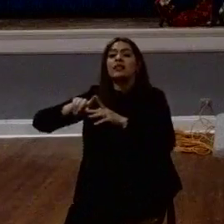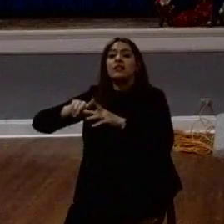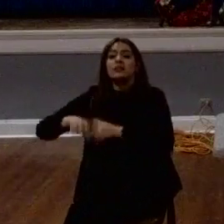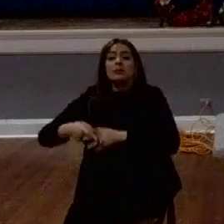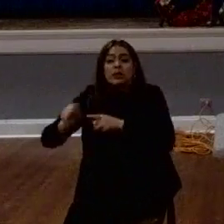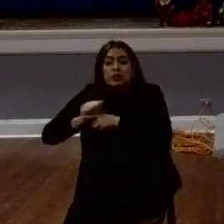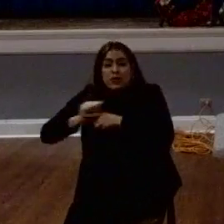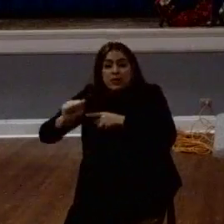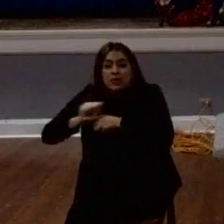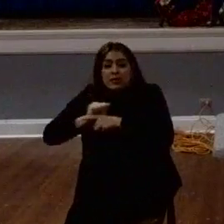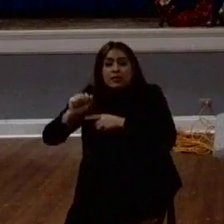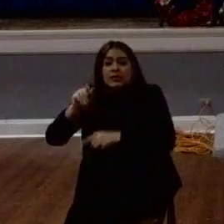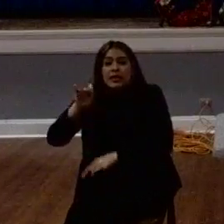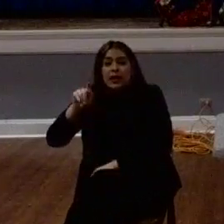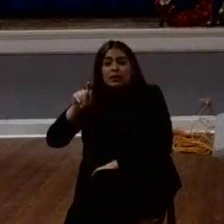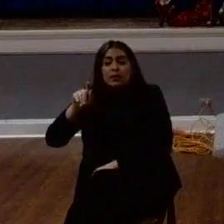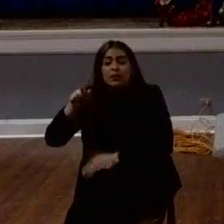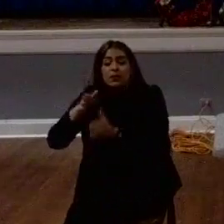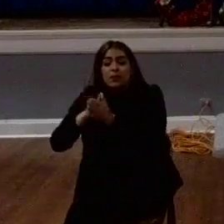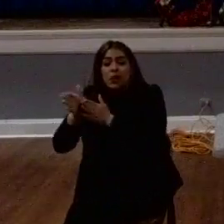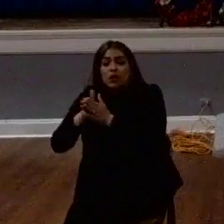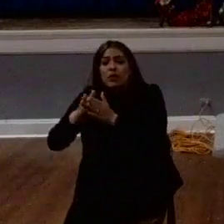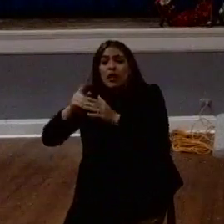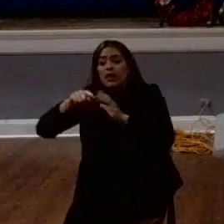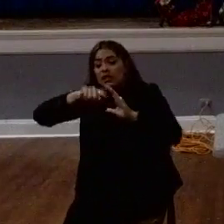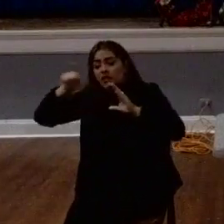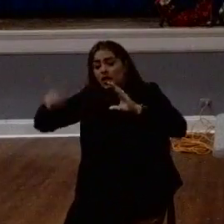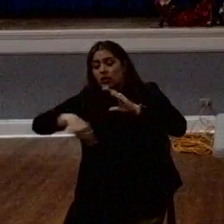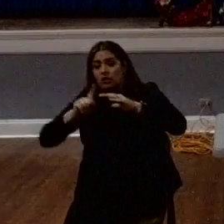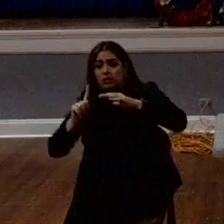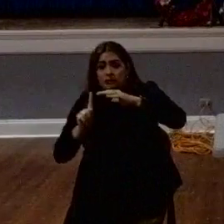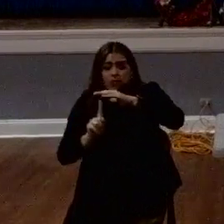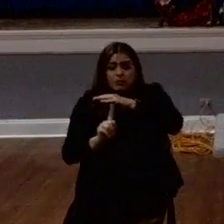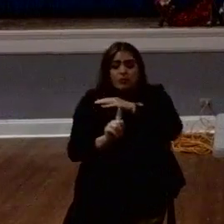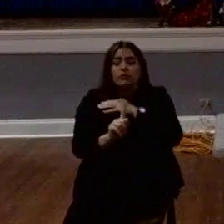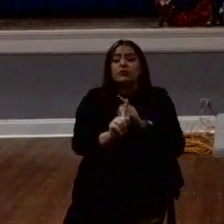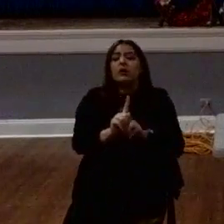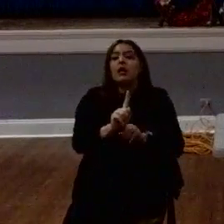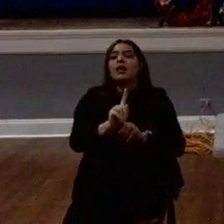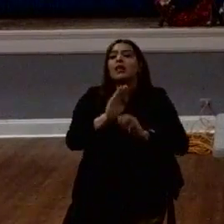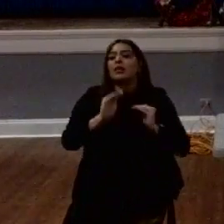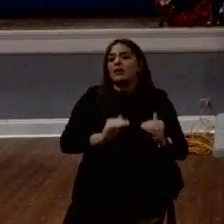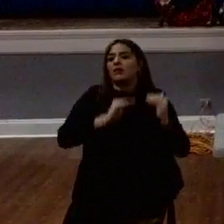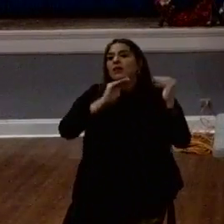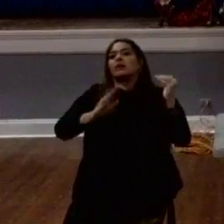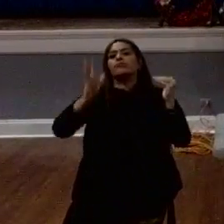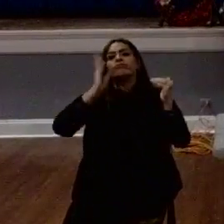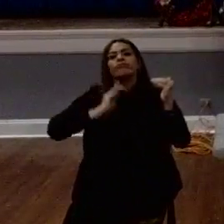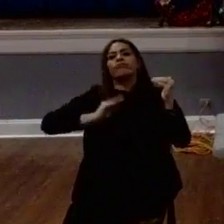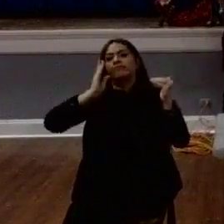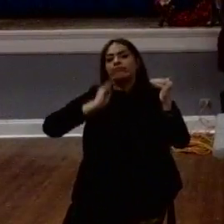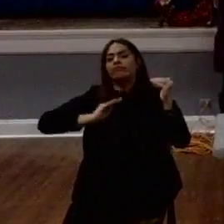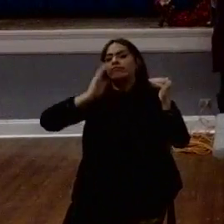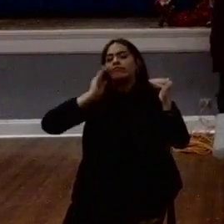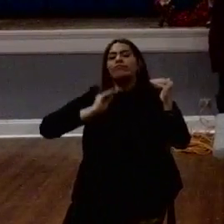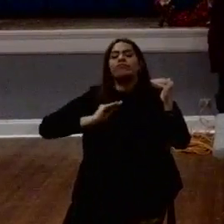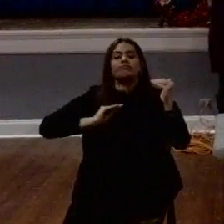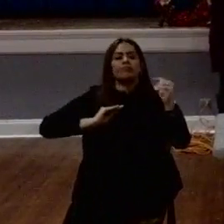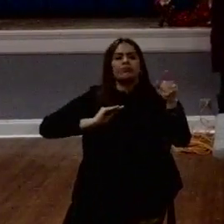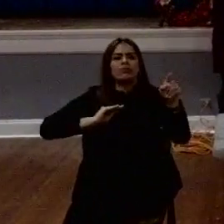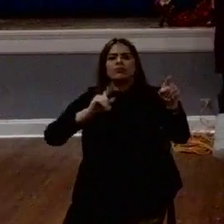to right there is the tunnel, and then and then the advanced park, skate park is right above that, right above. So